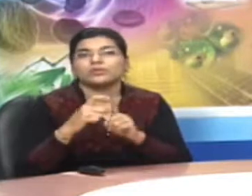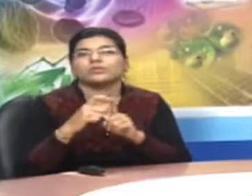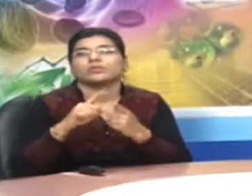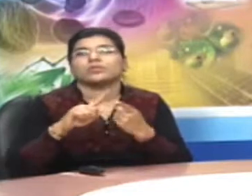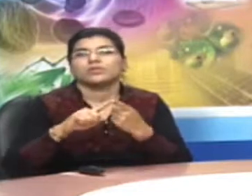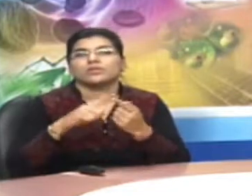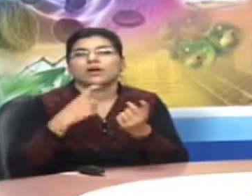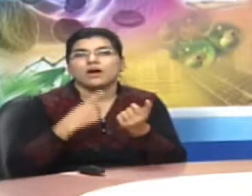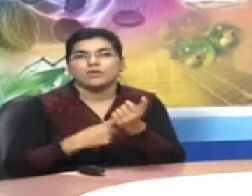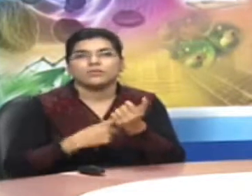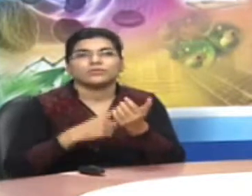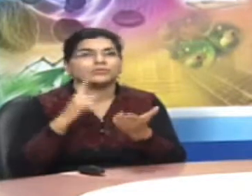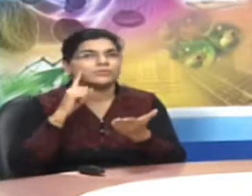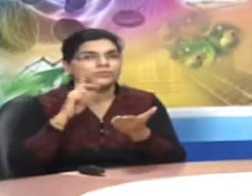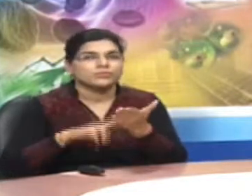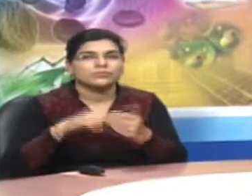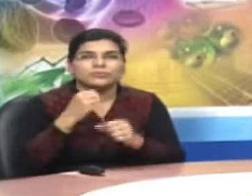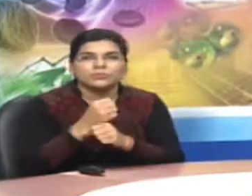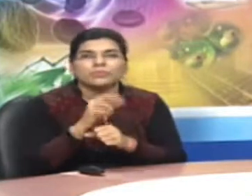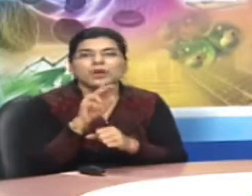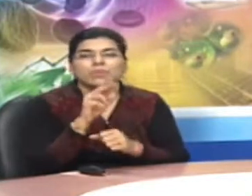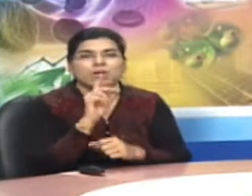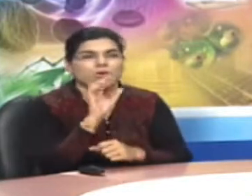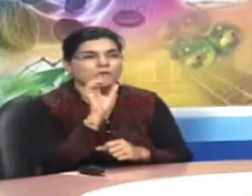It is known as reordering.